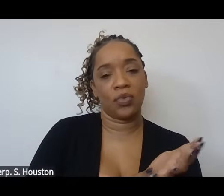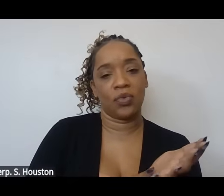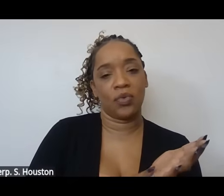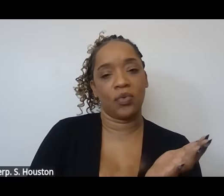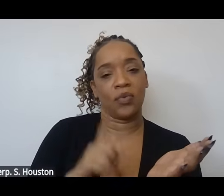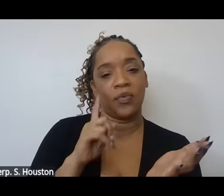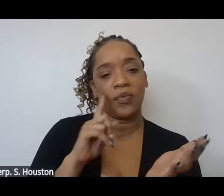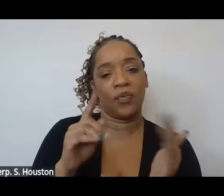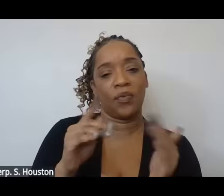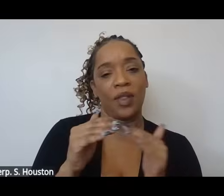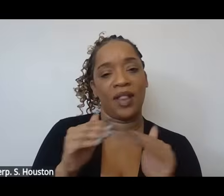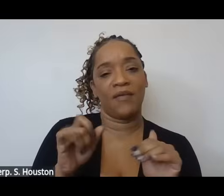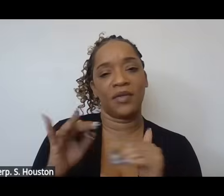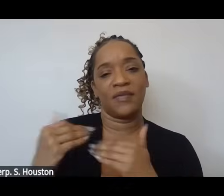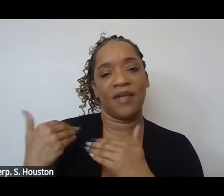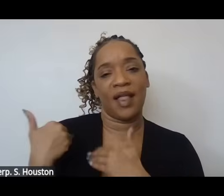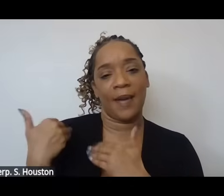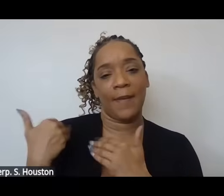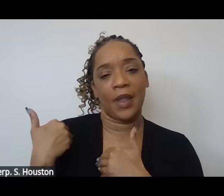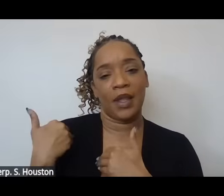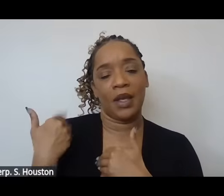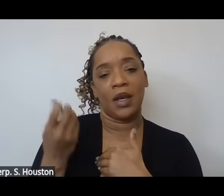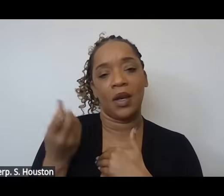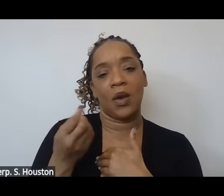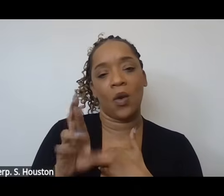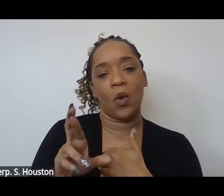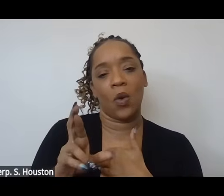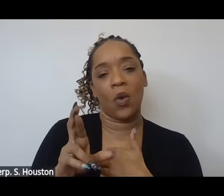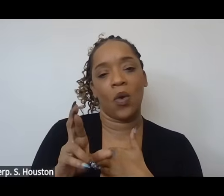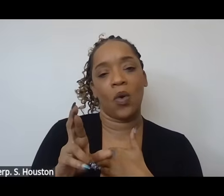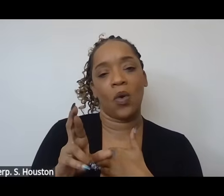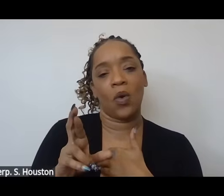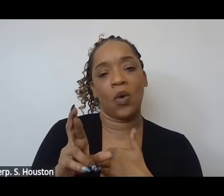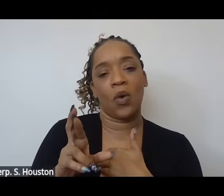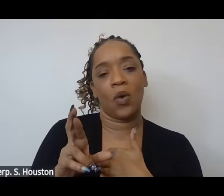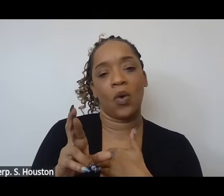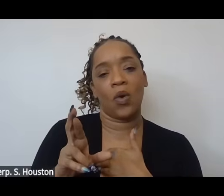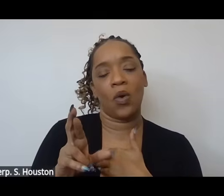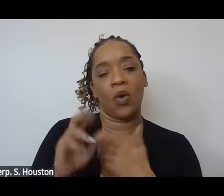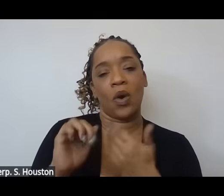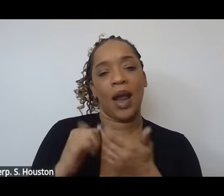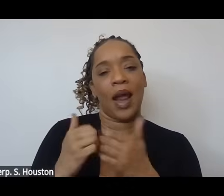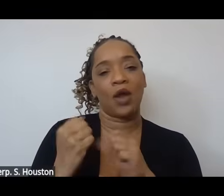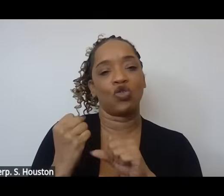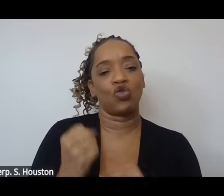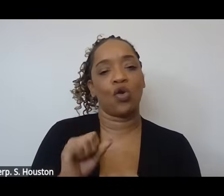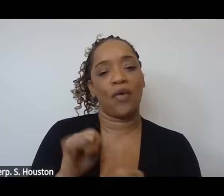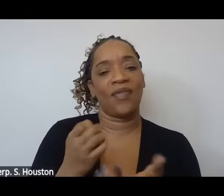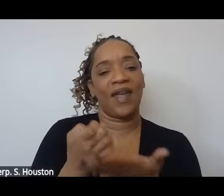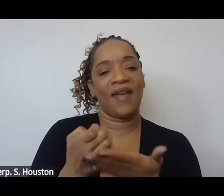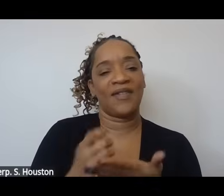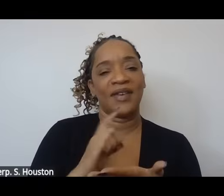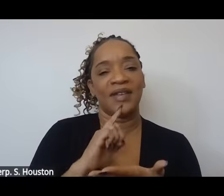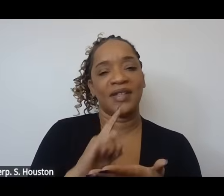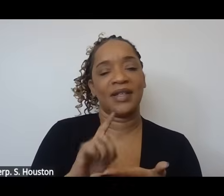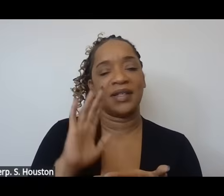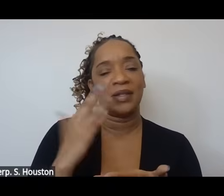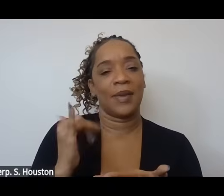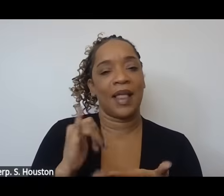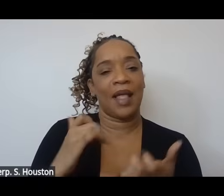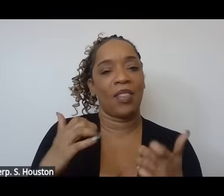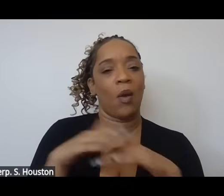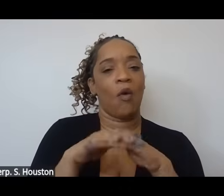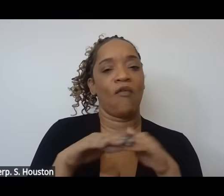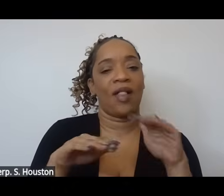reliability or how strong the evidence is seem like they're overlapping. We can be more clear about that they're